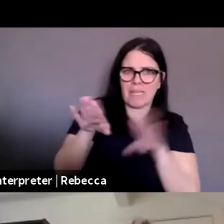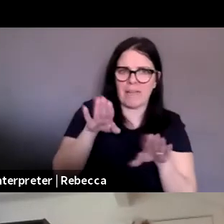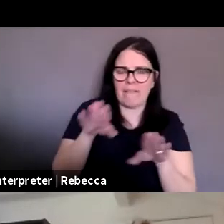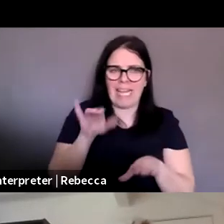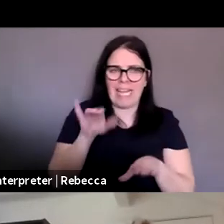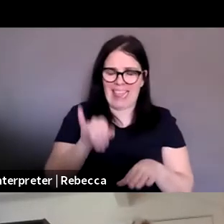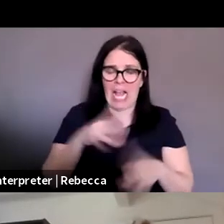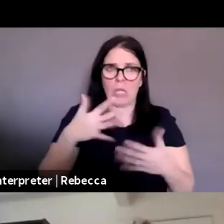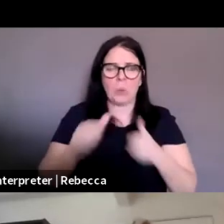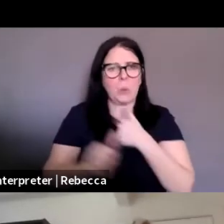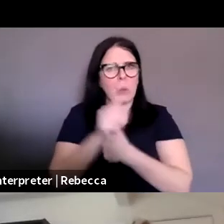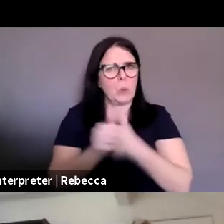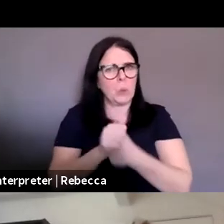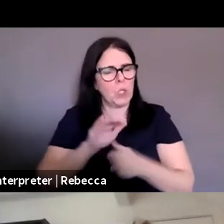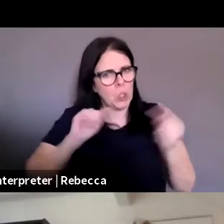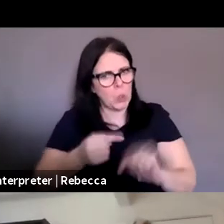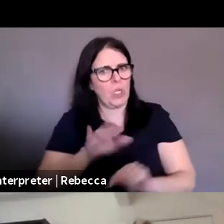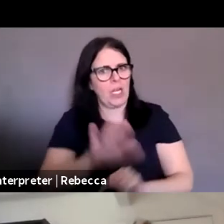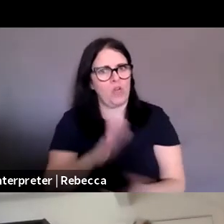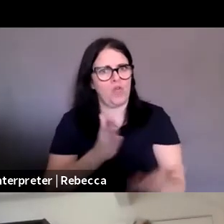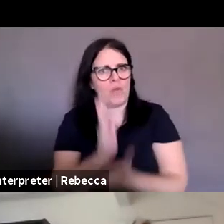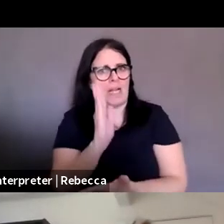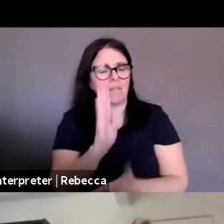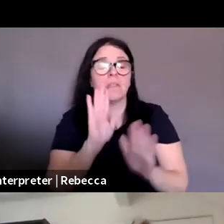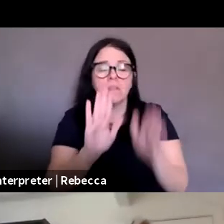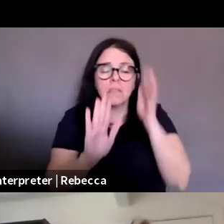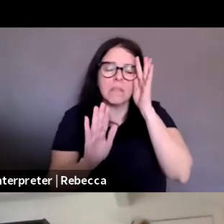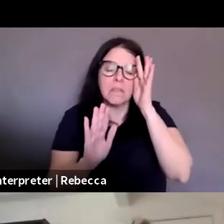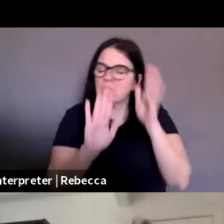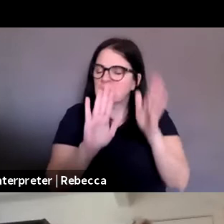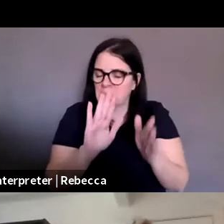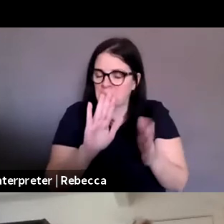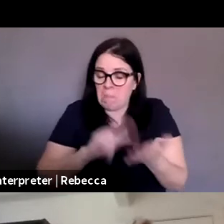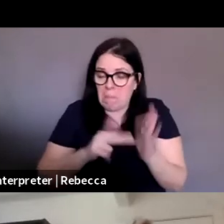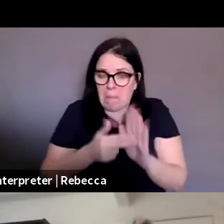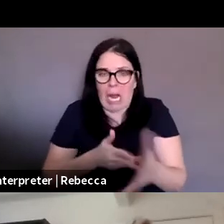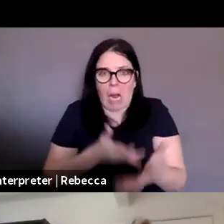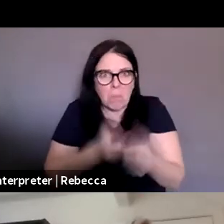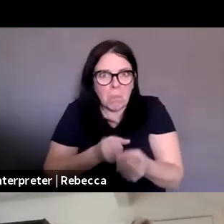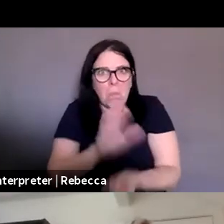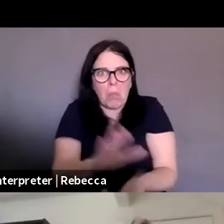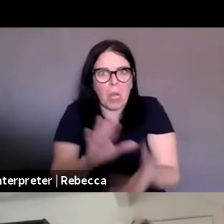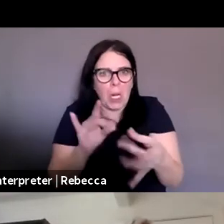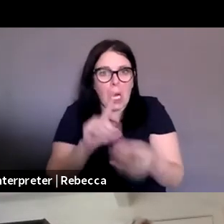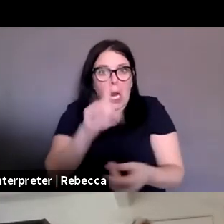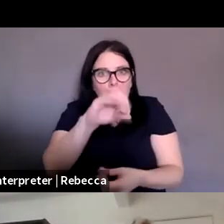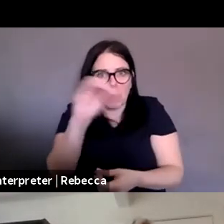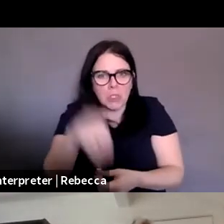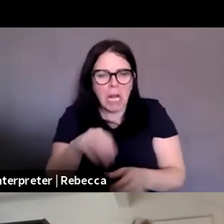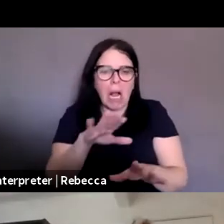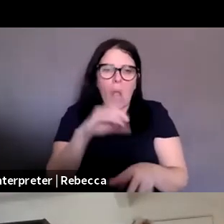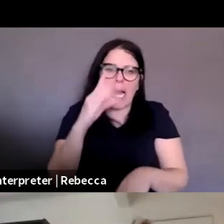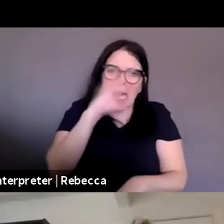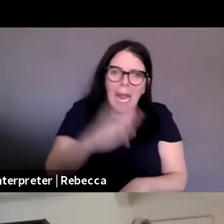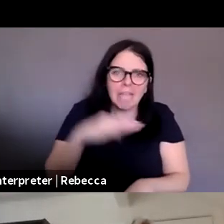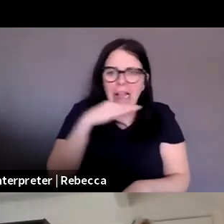to children's rights. So I think I'm not saying that we should always believe what they say and that they never lie,